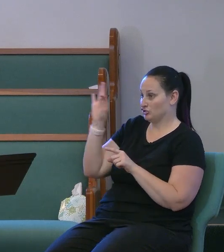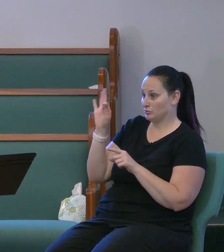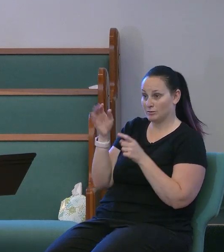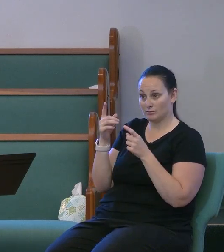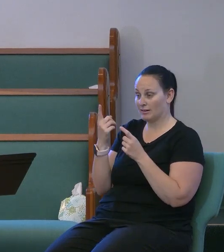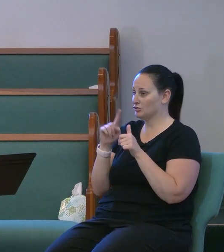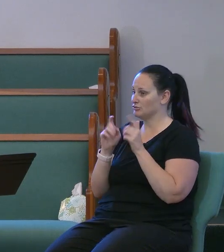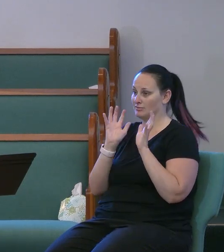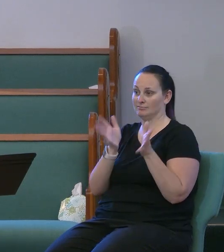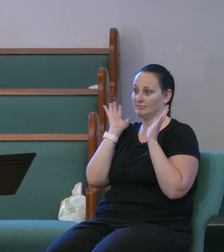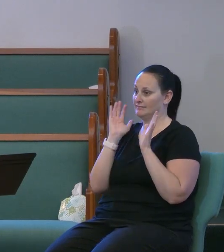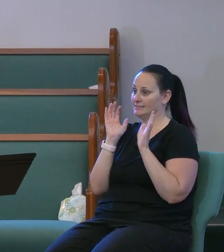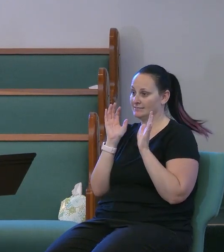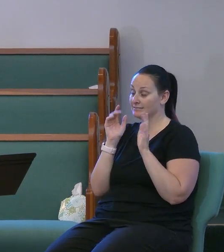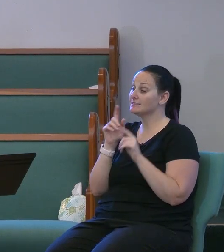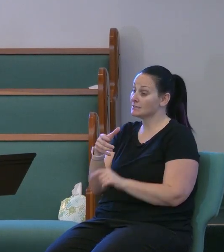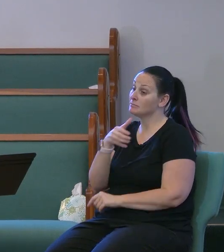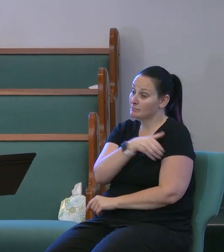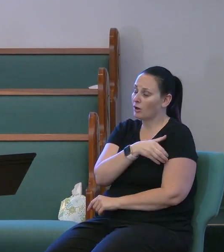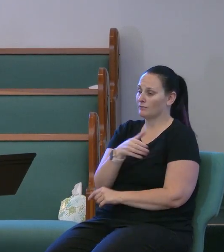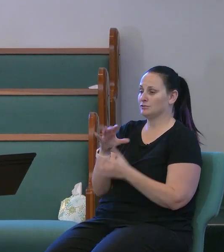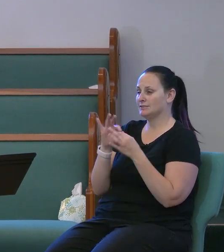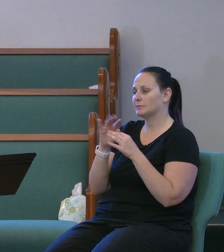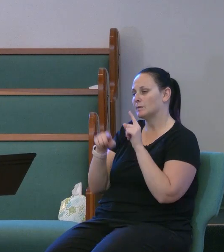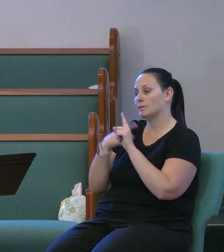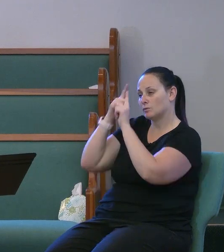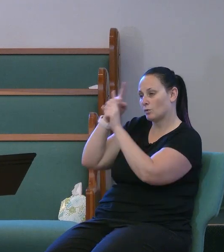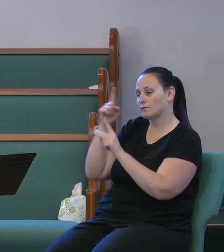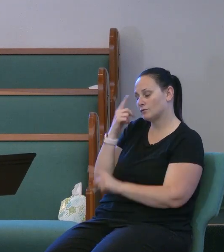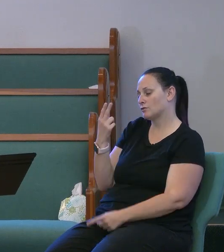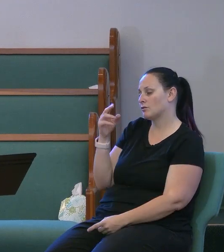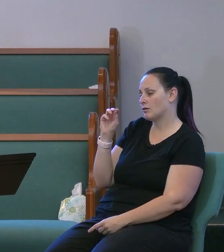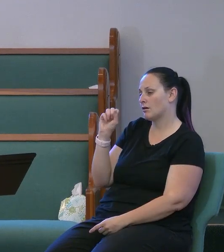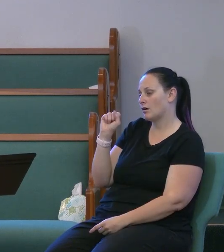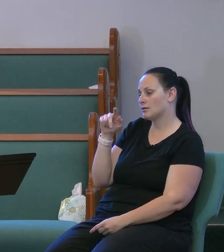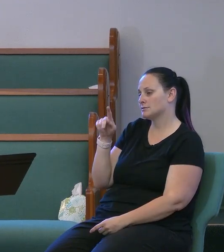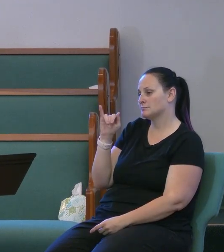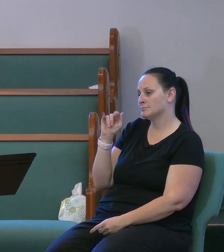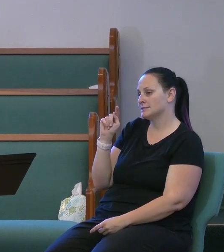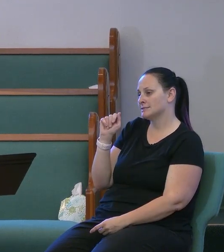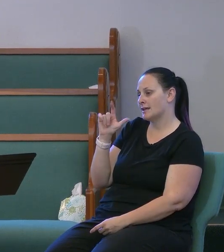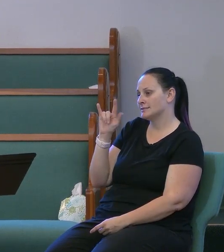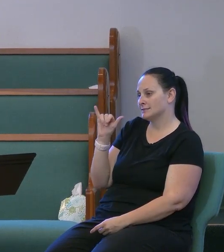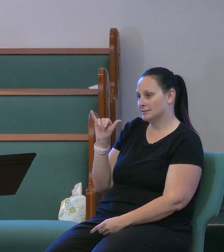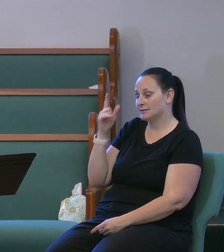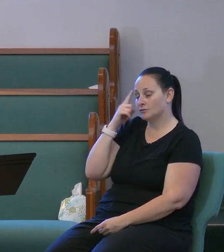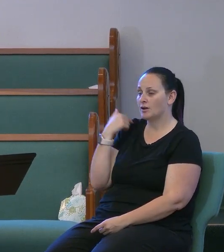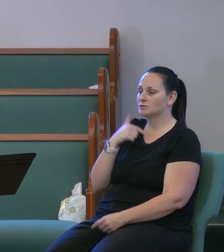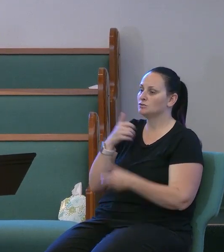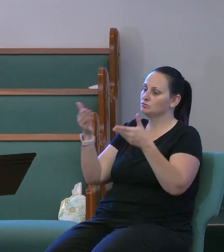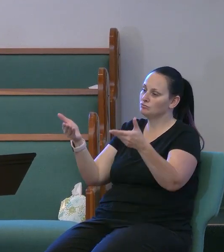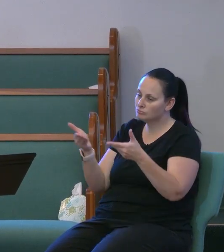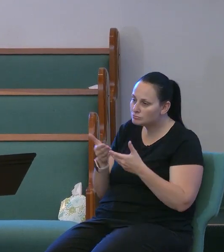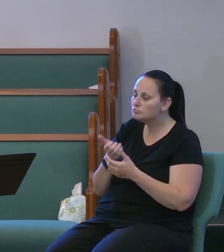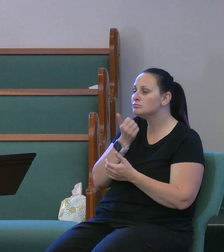let it be. It is a powerful statement about the goal of hospitality, as it is to bring us in, to